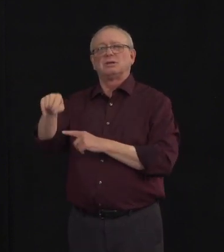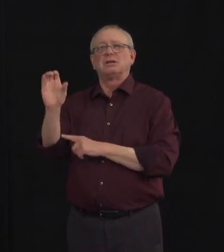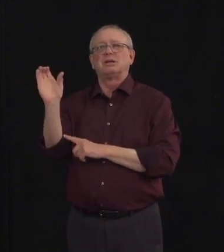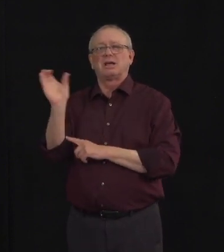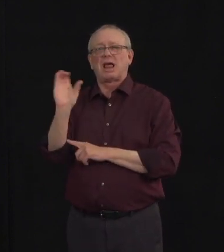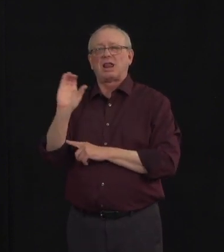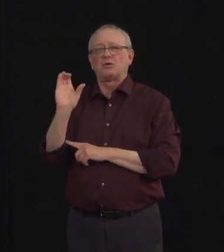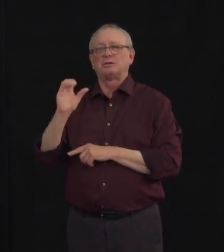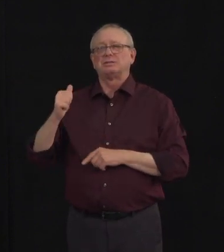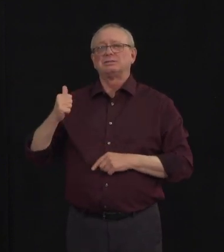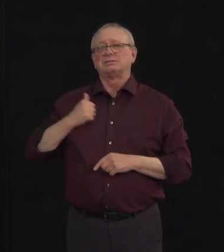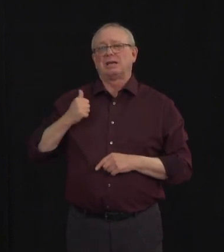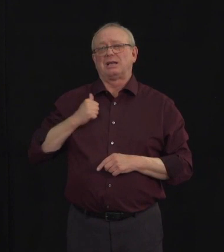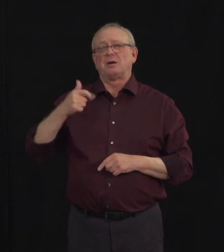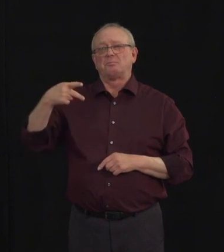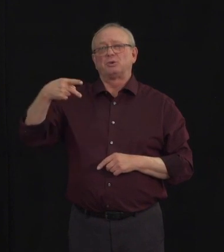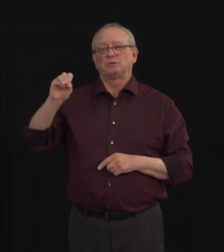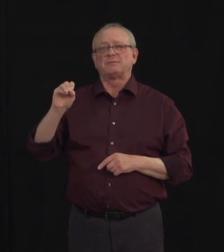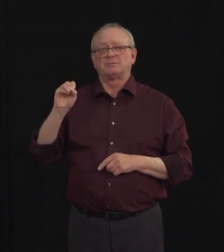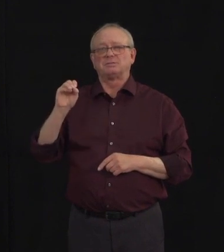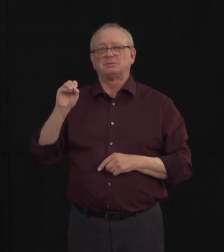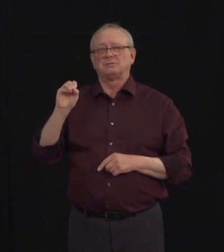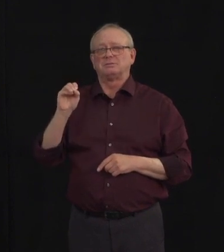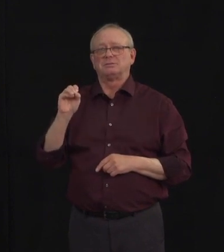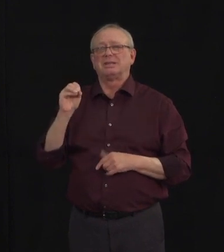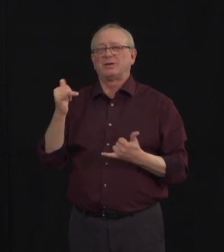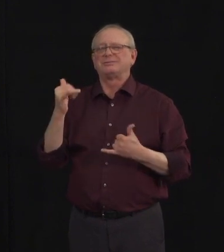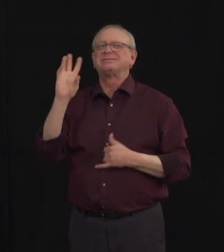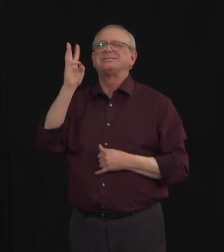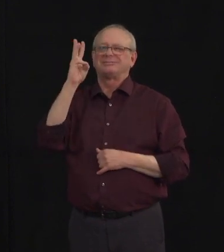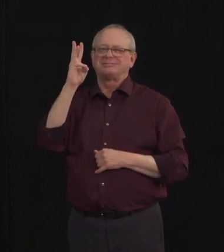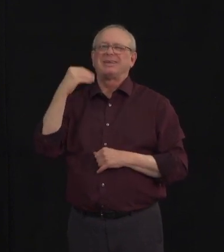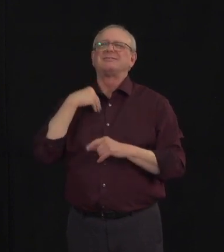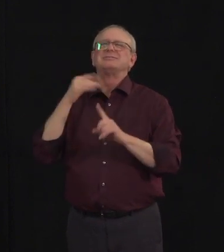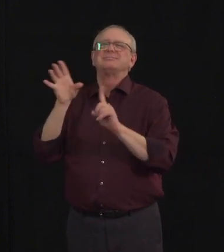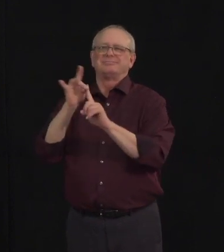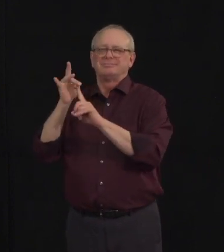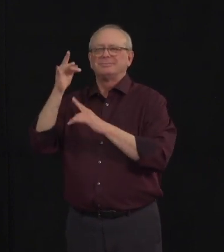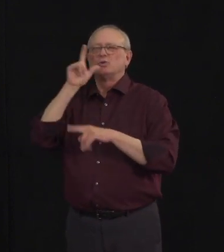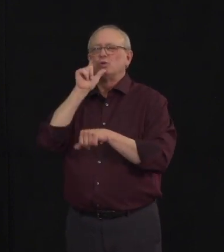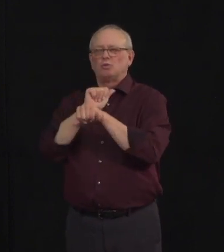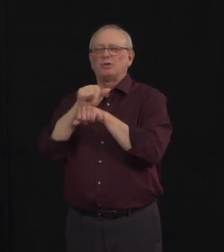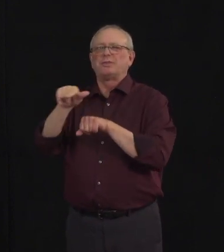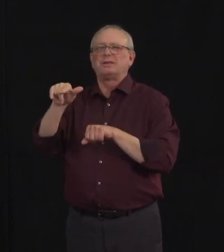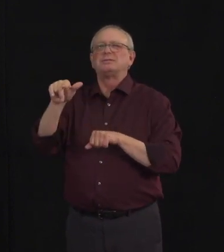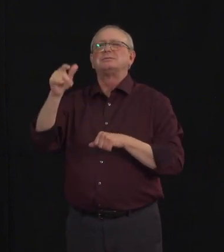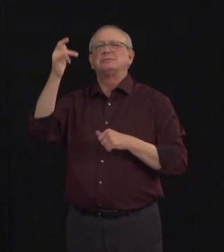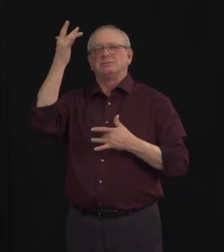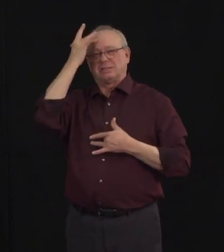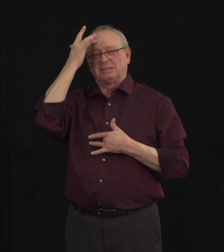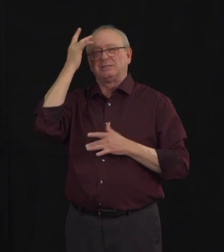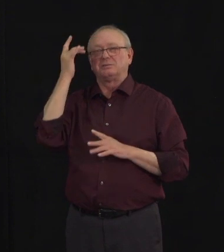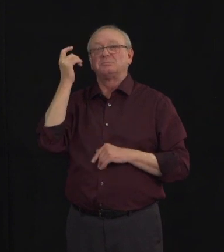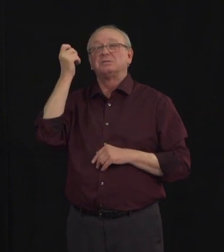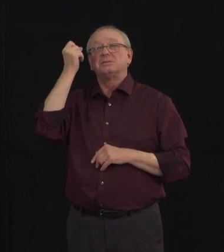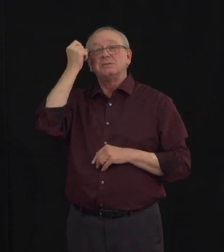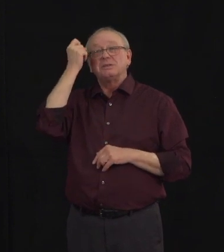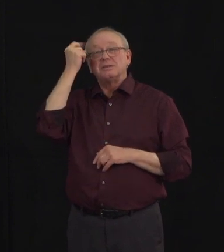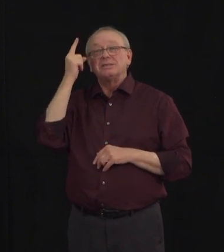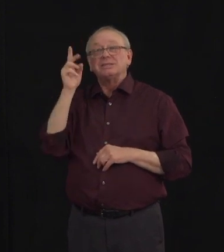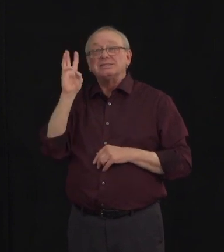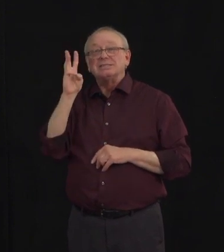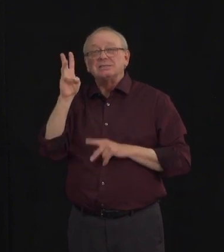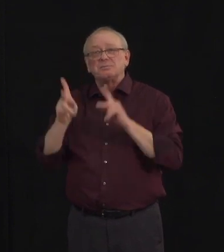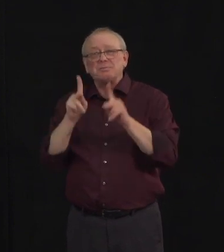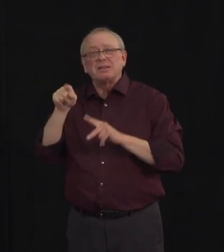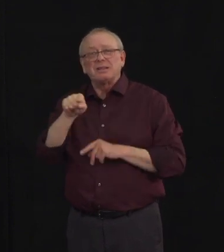There are 6 cases that have been identified at workers in this facility. However, there were no connections between them, and their exposure